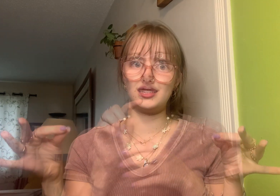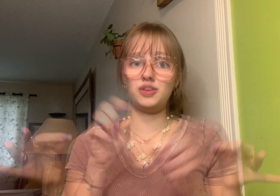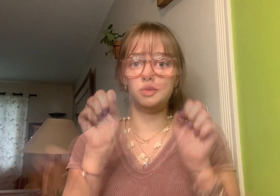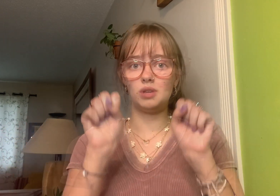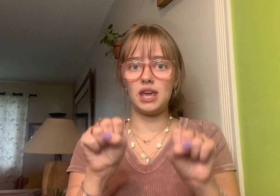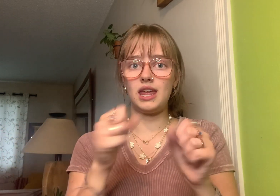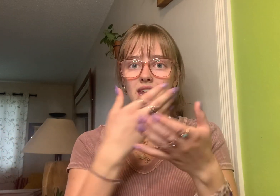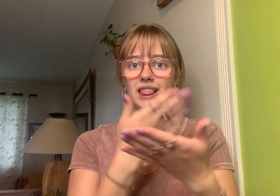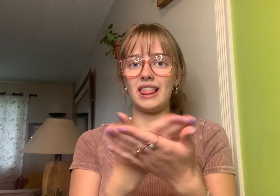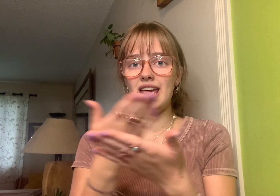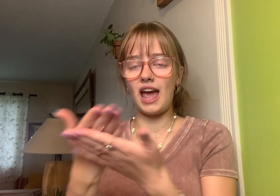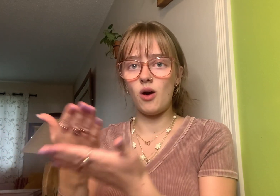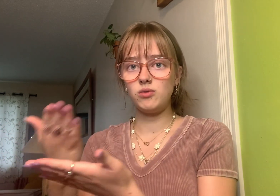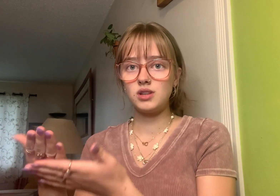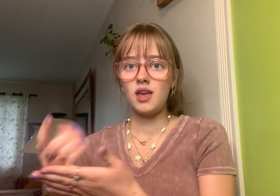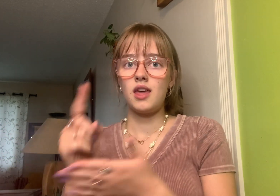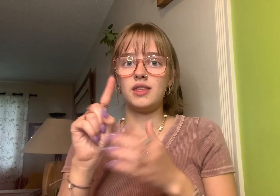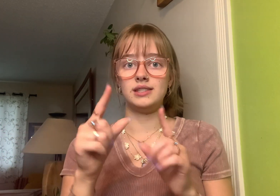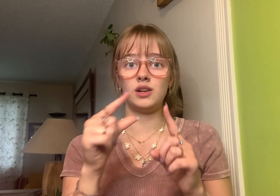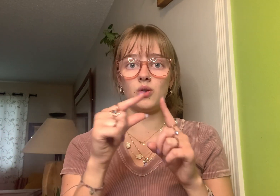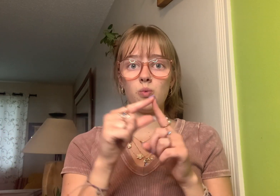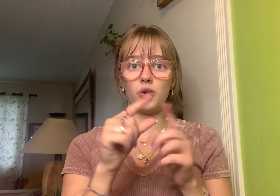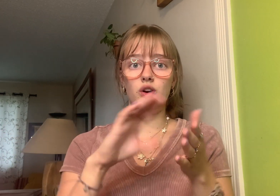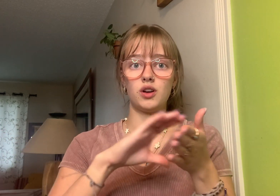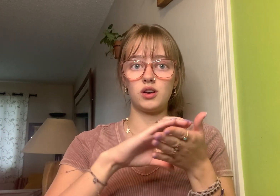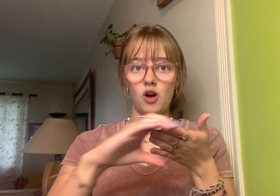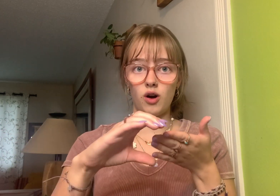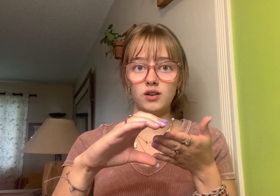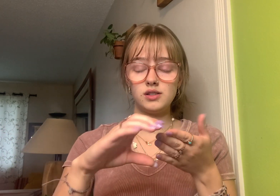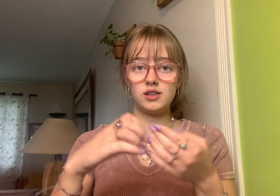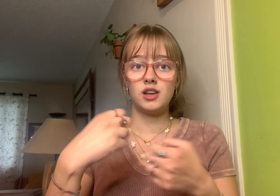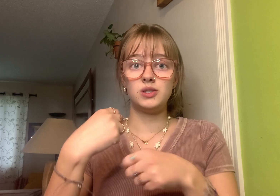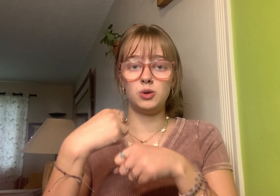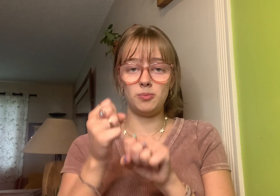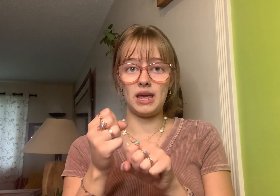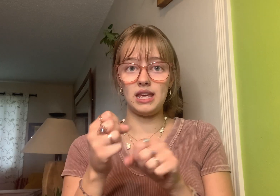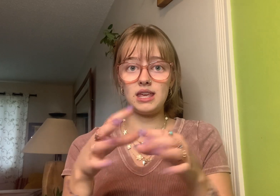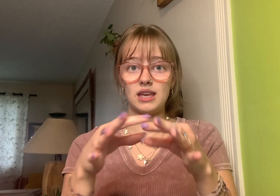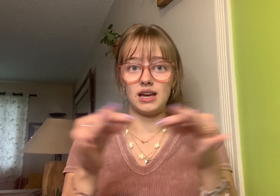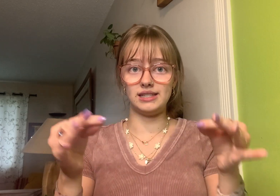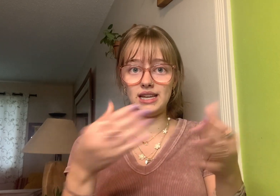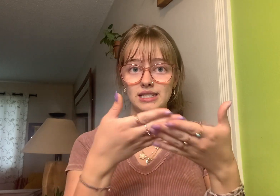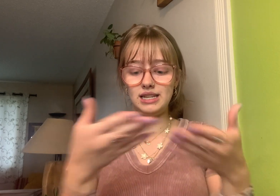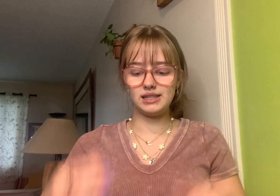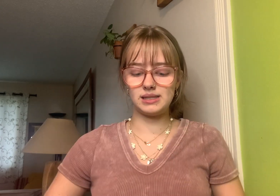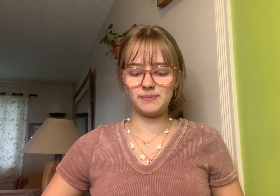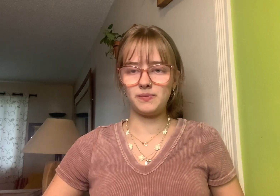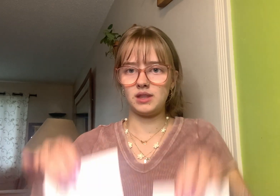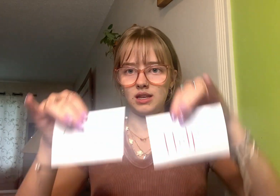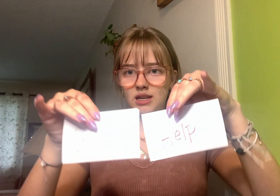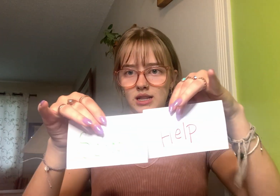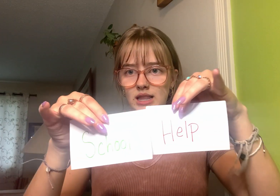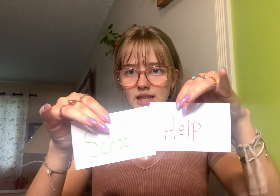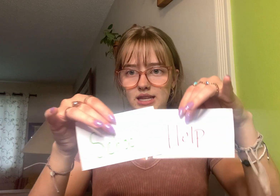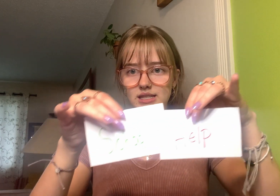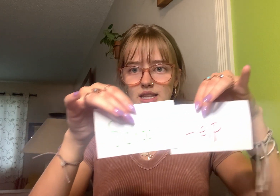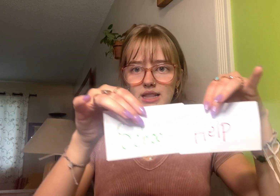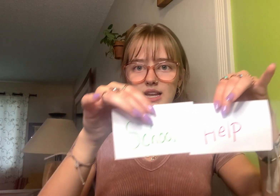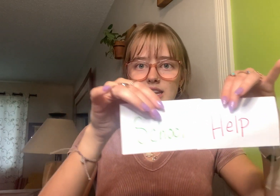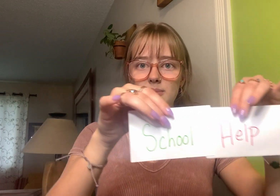You can lay out the single word cards to make a sentence like this, like lining up next